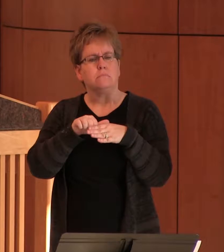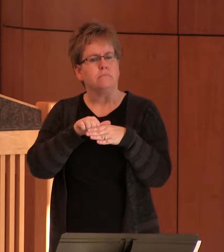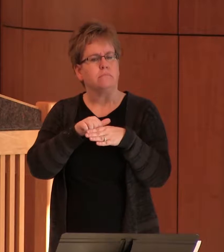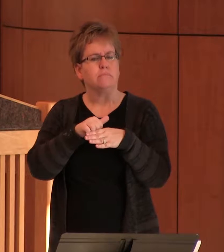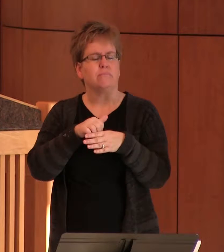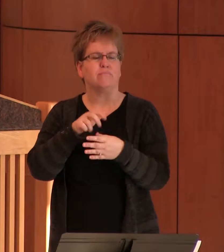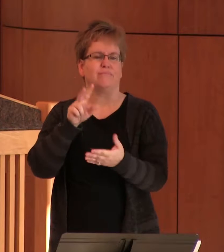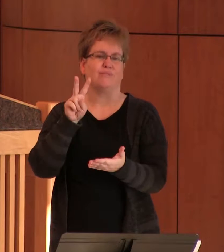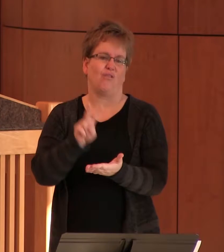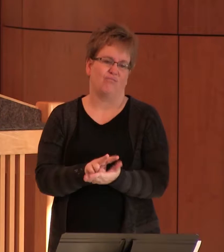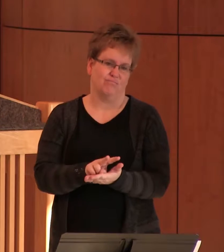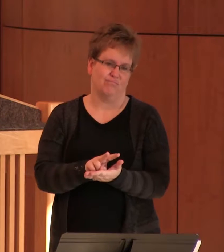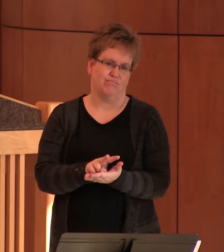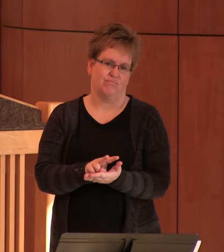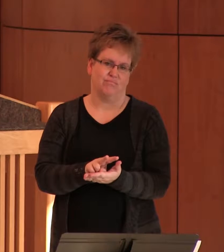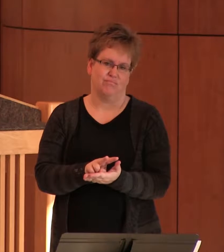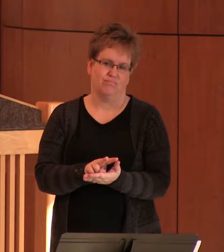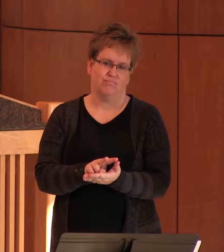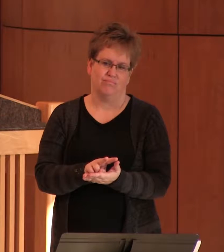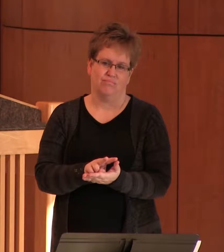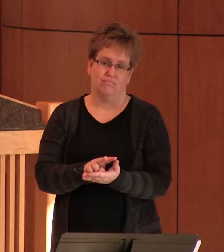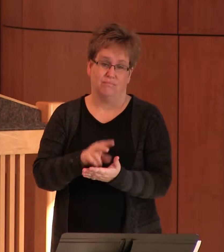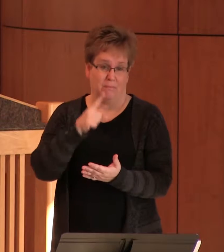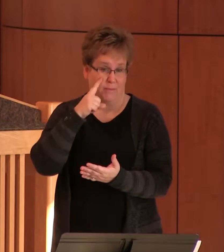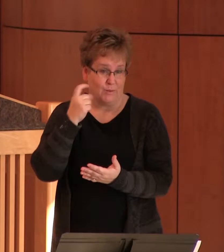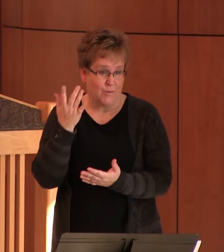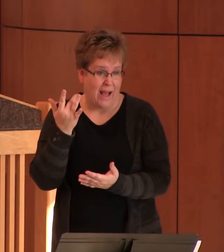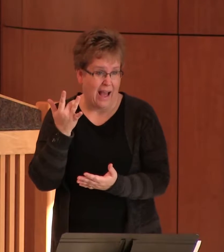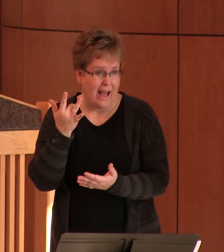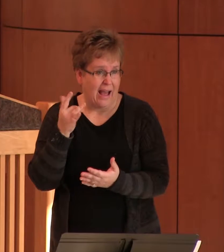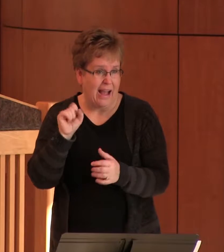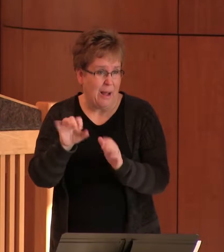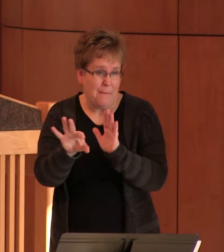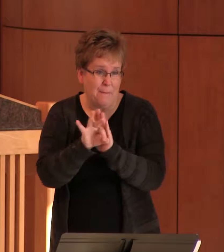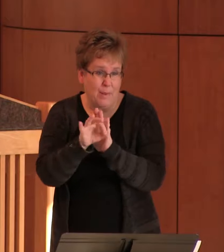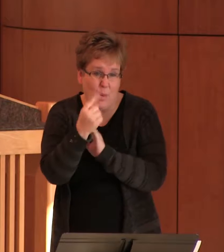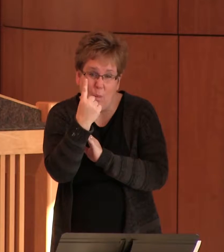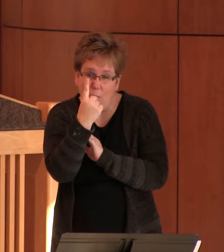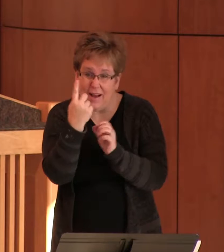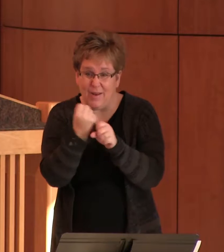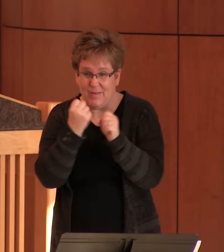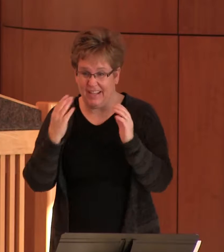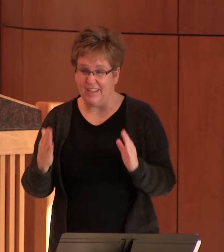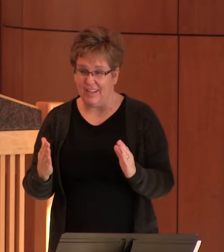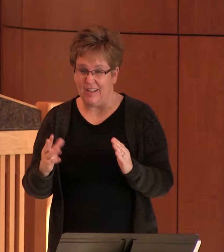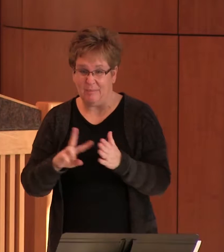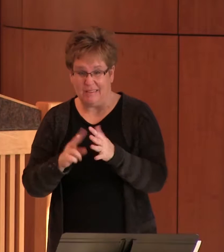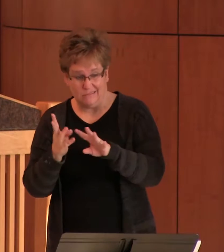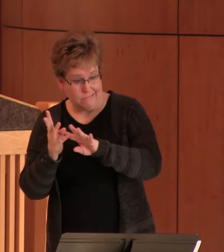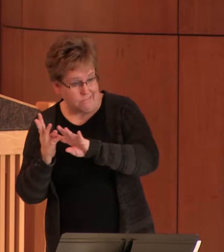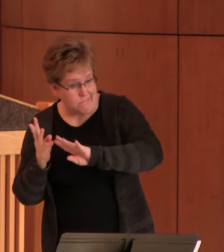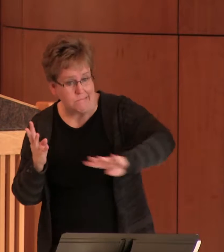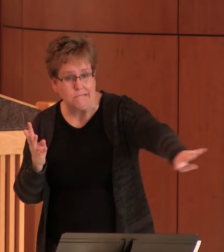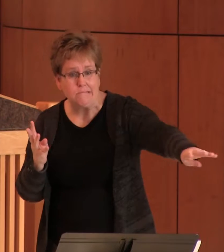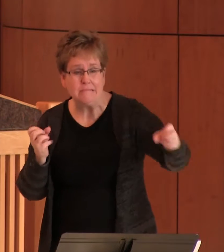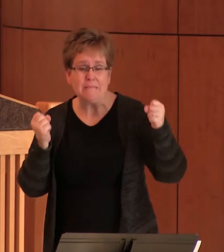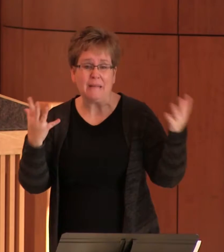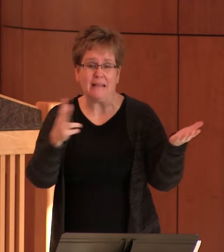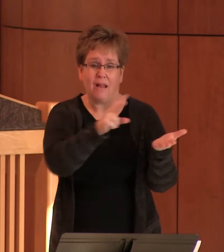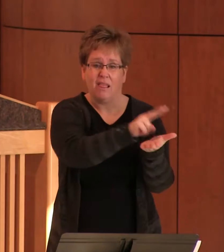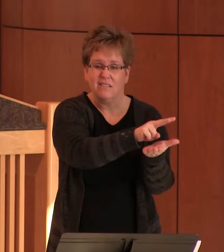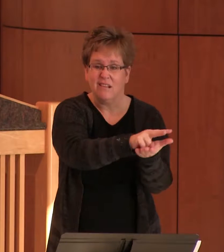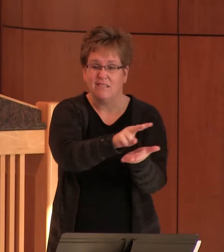way. Because in the end, there can only be one winner, which makes for a whole lot of